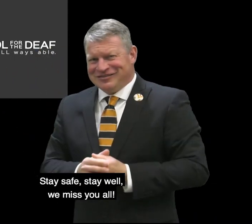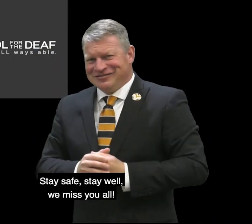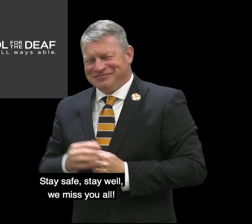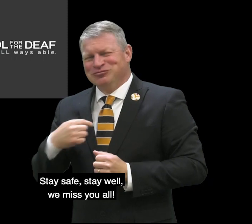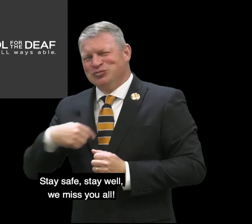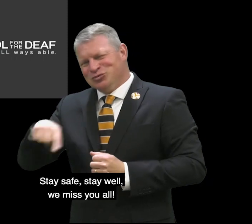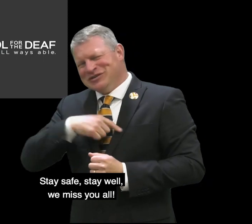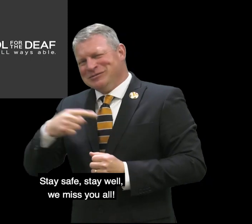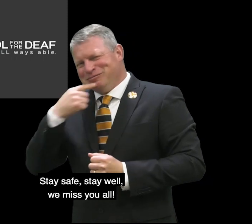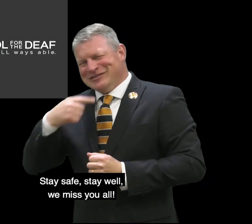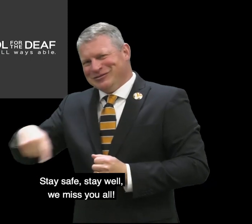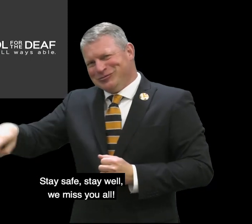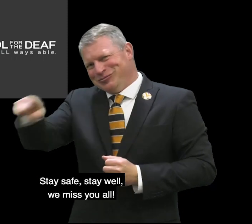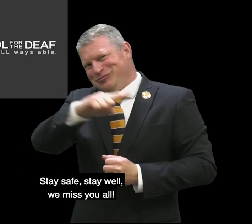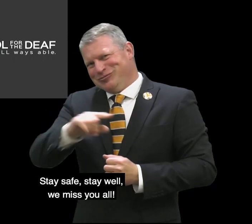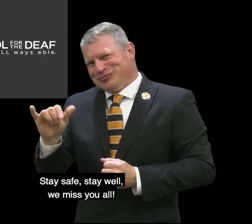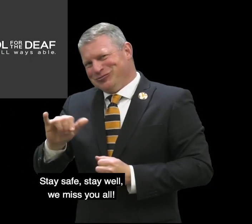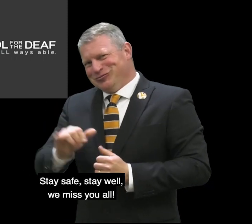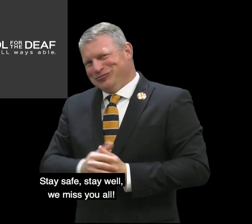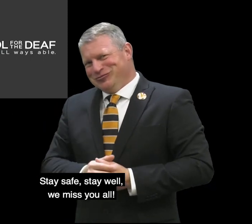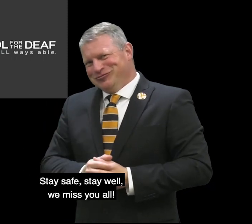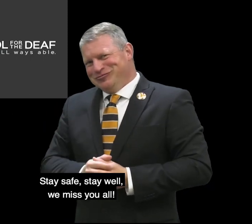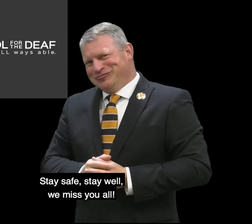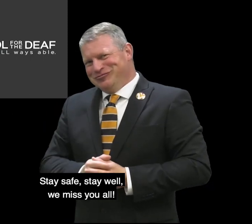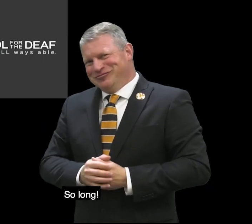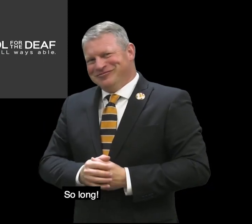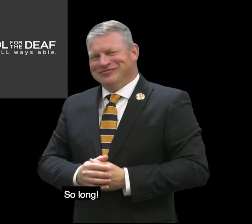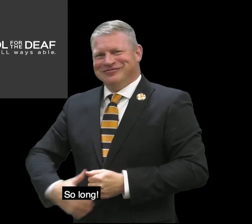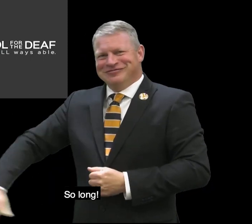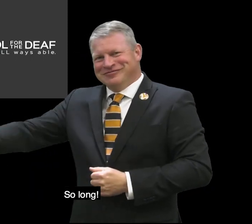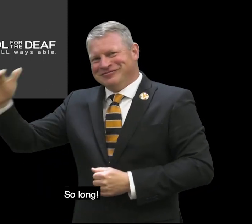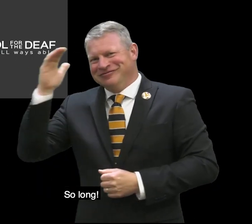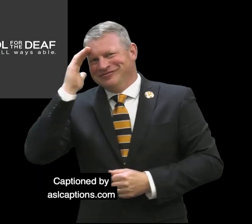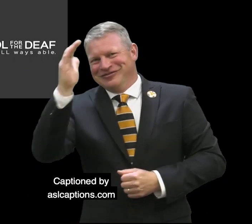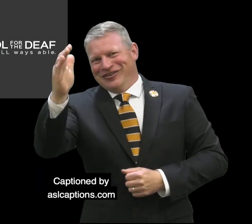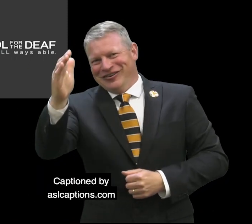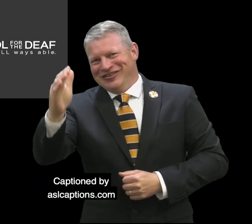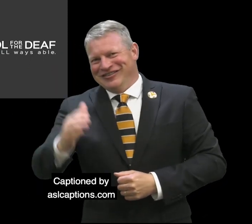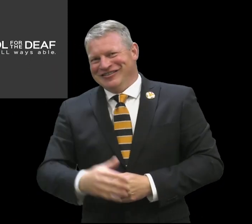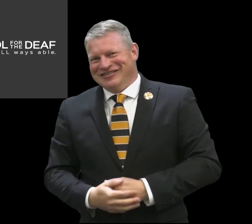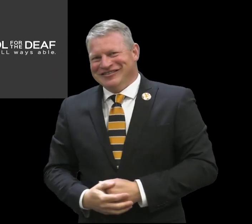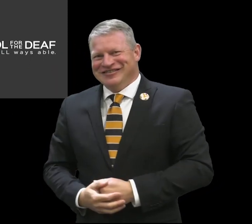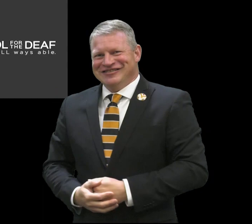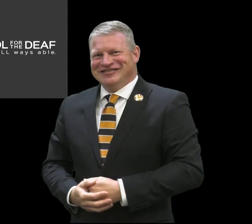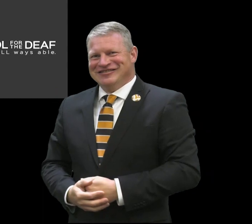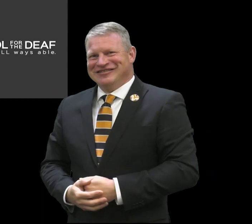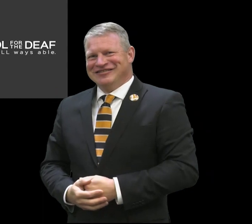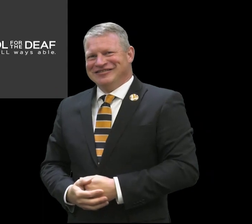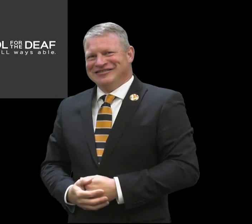safe, stay well. We miss you all. So long.